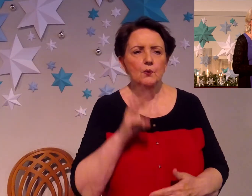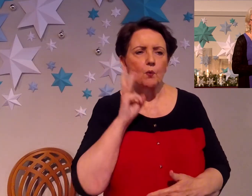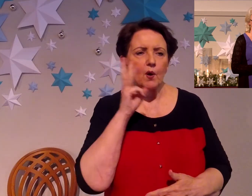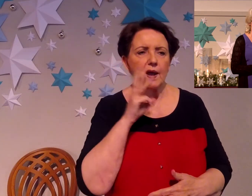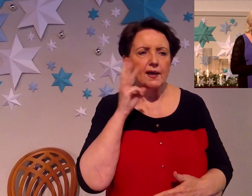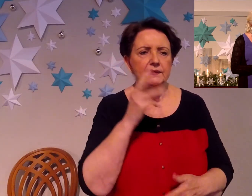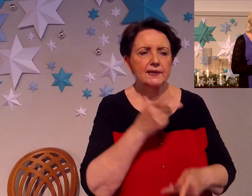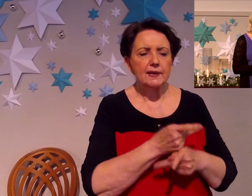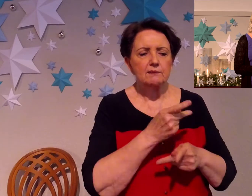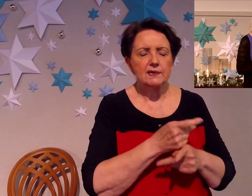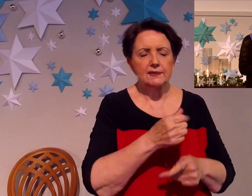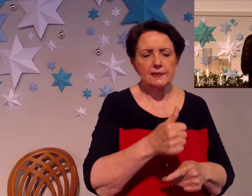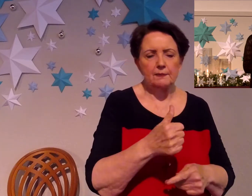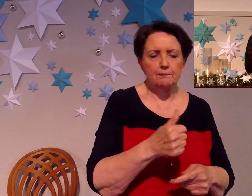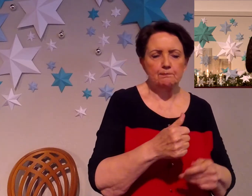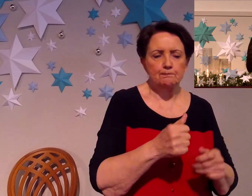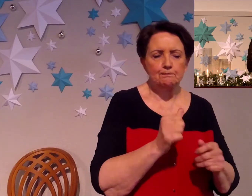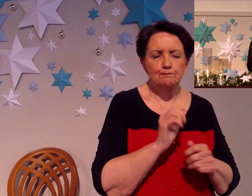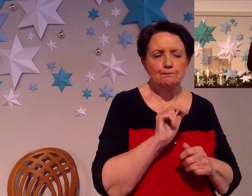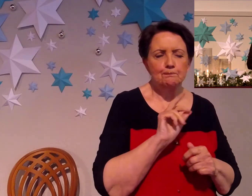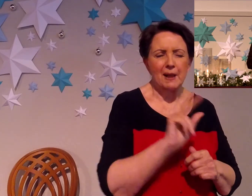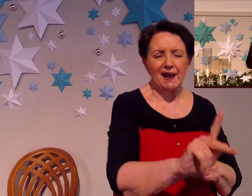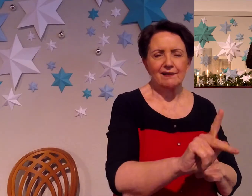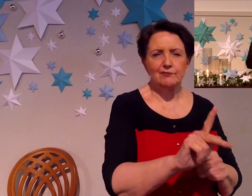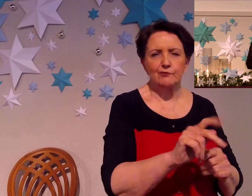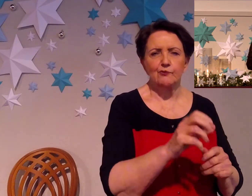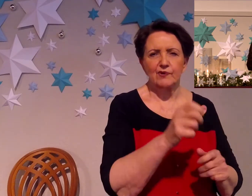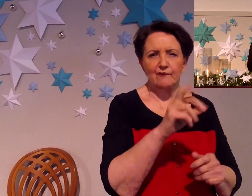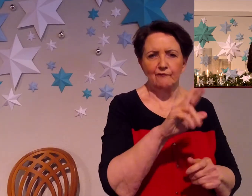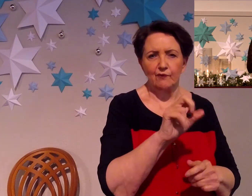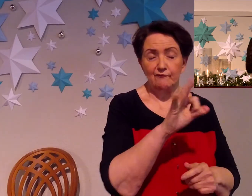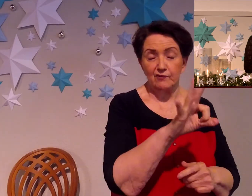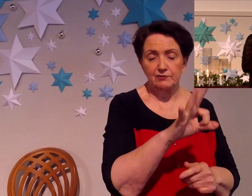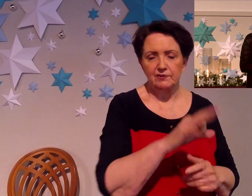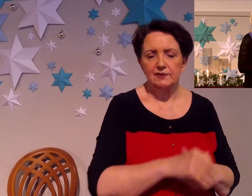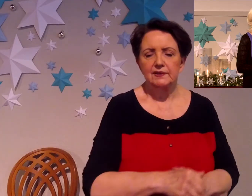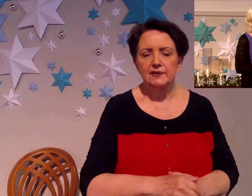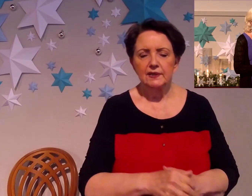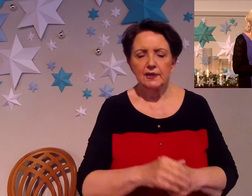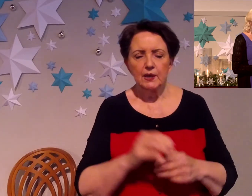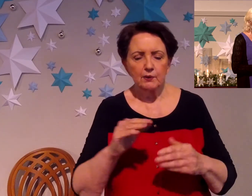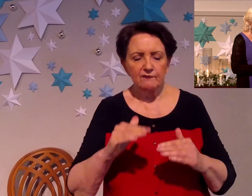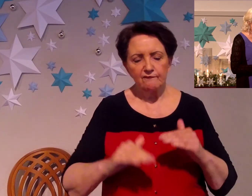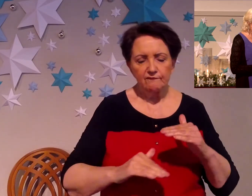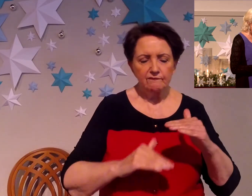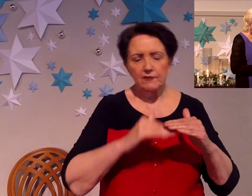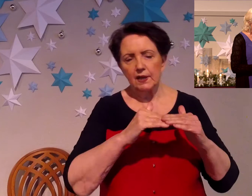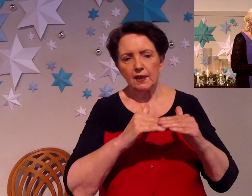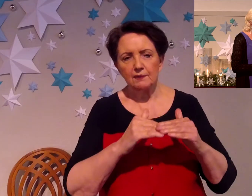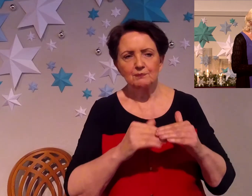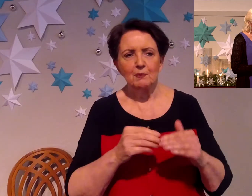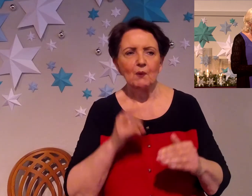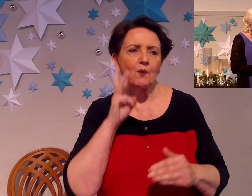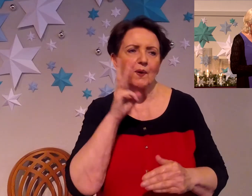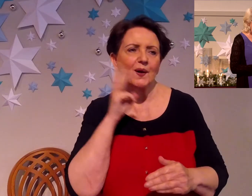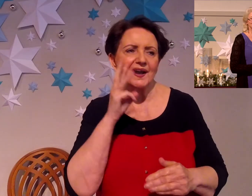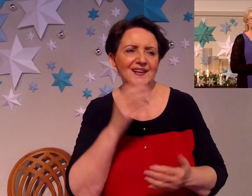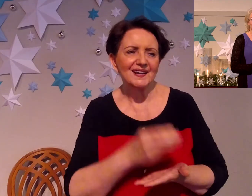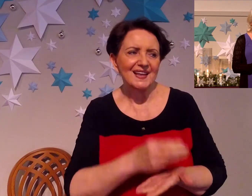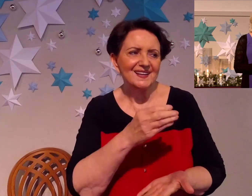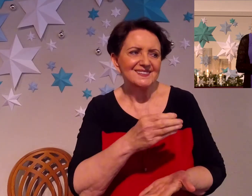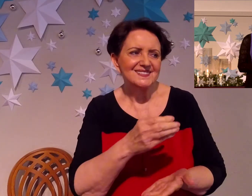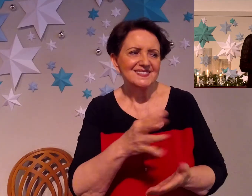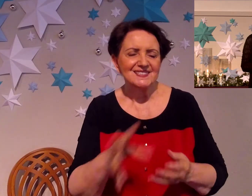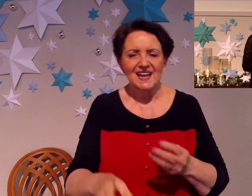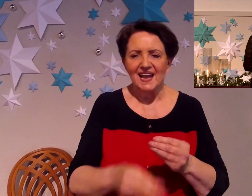in the back of the refrigerator. He would fill my little beribboned wine glass with Manischewitz, and then put a splash